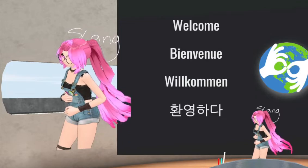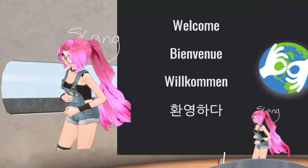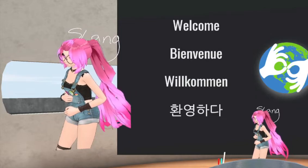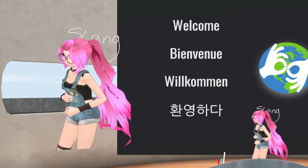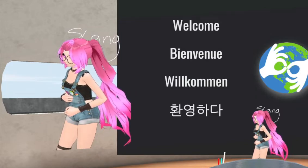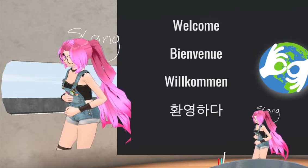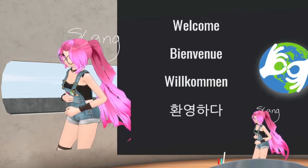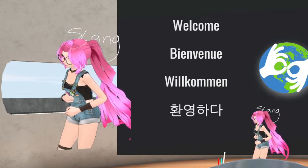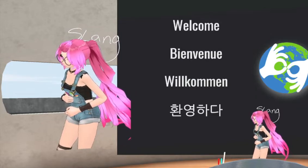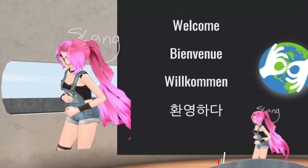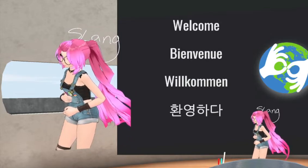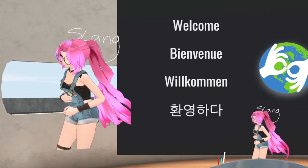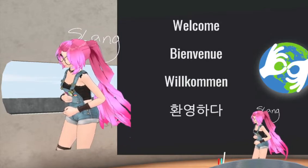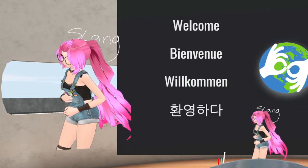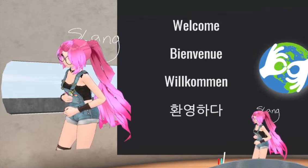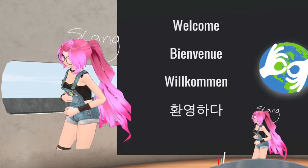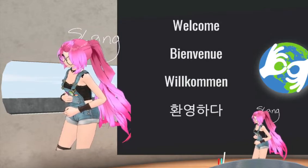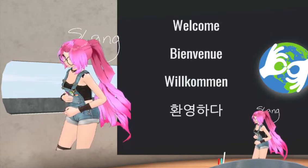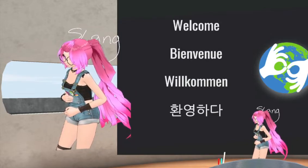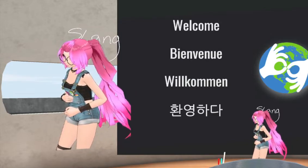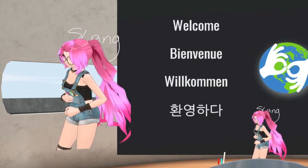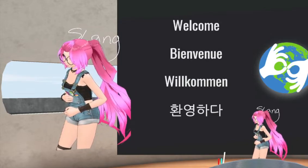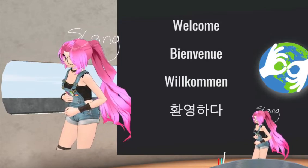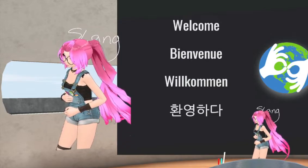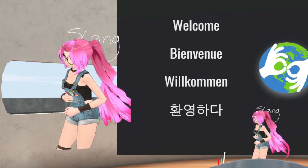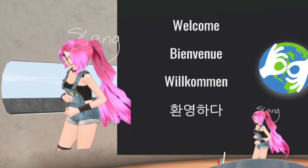good one.